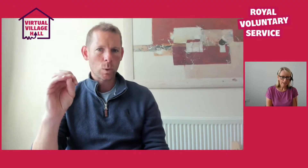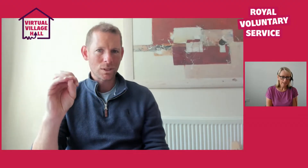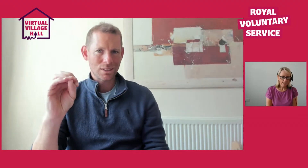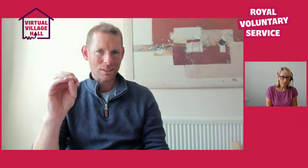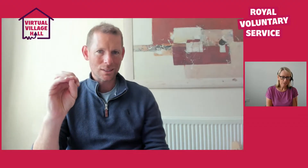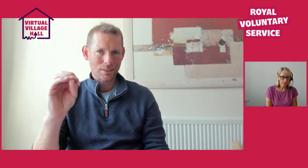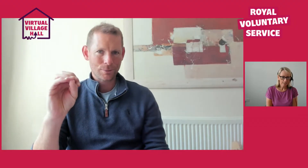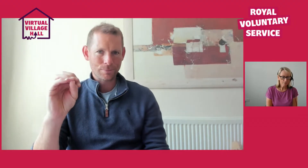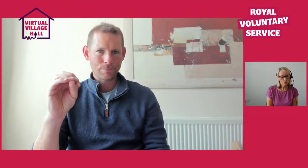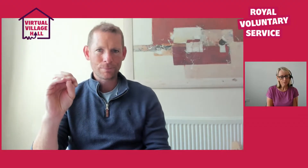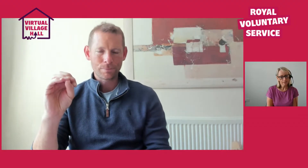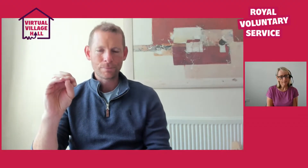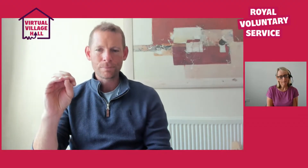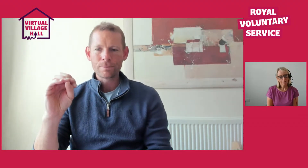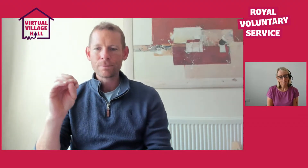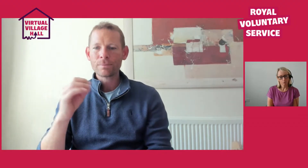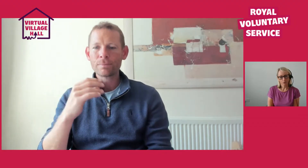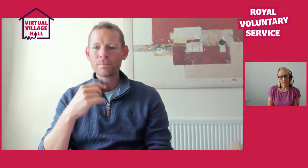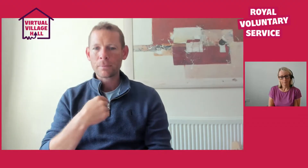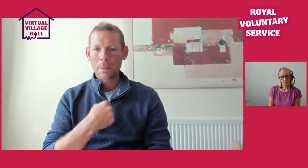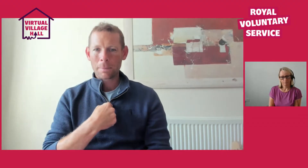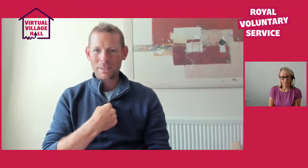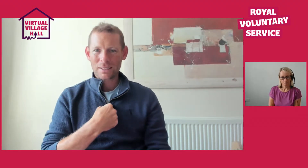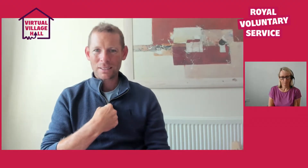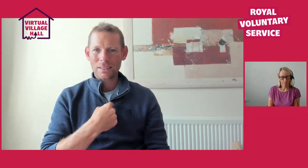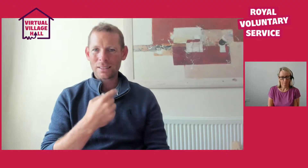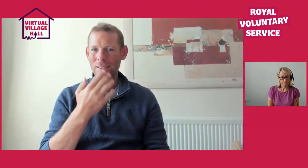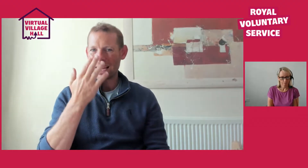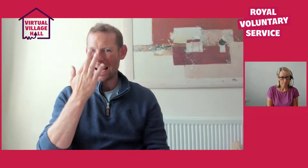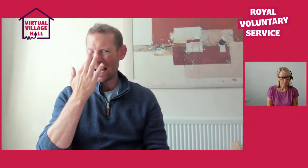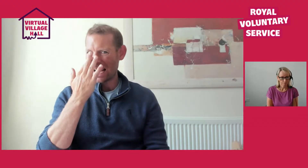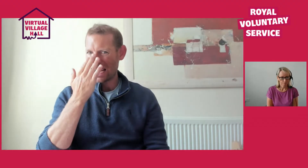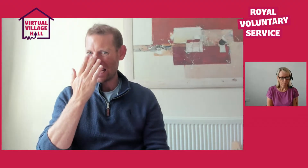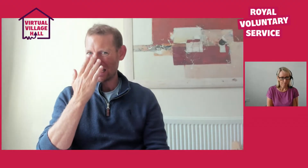So my age is 40. I'm 40.